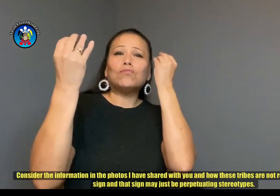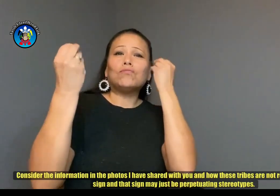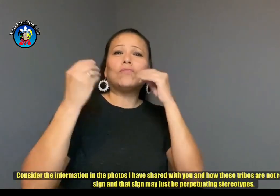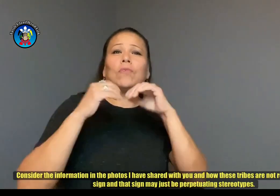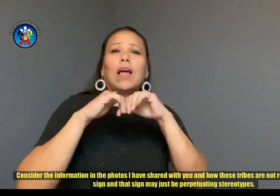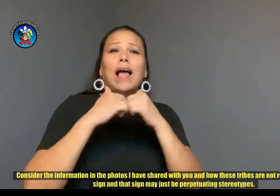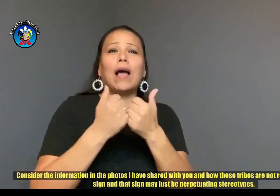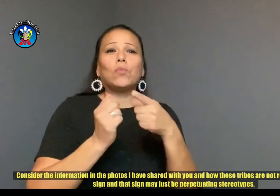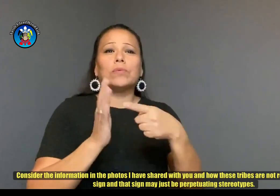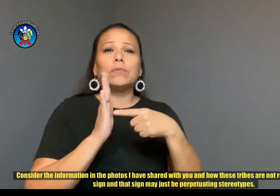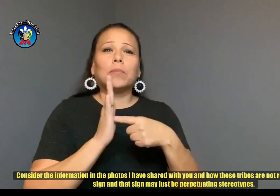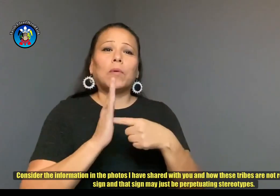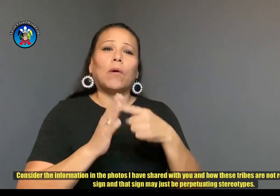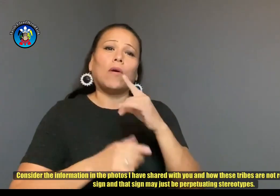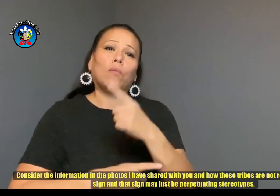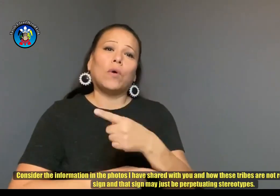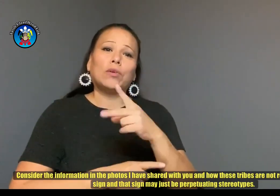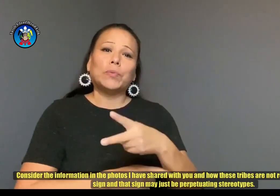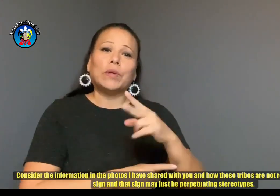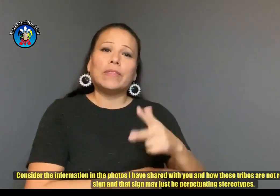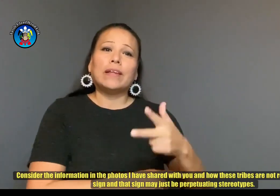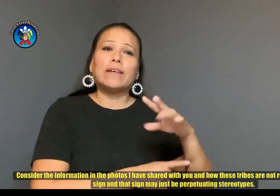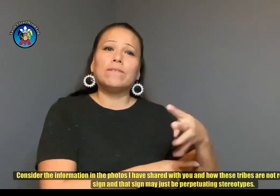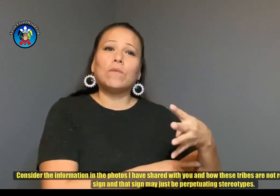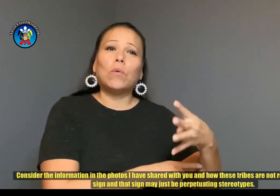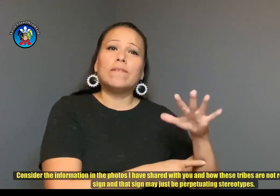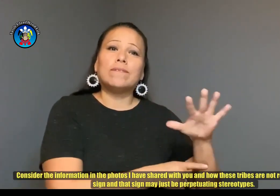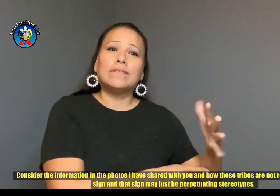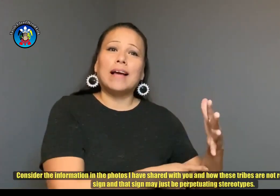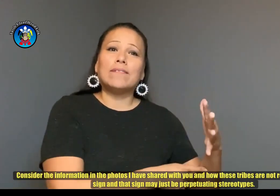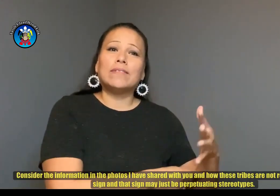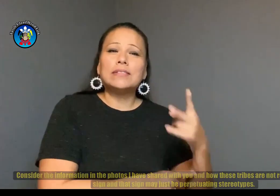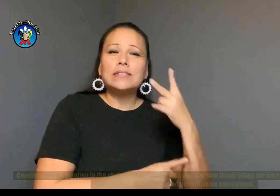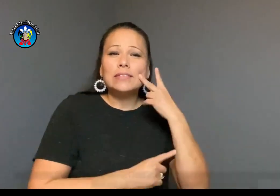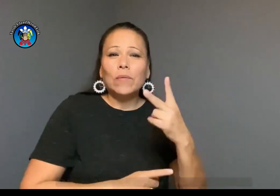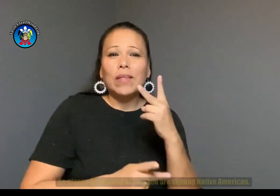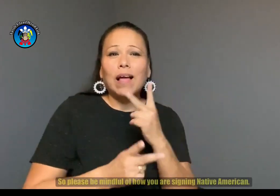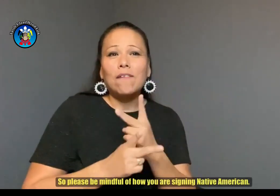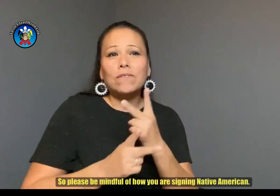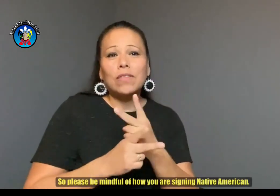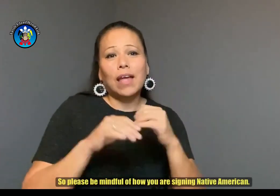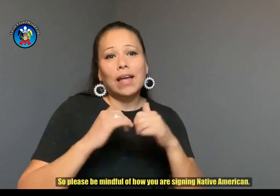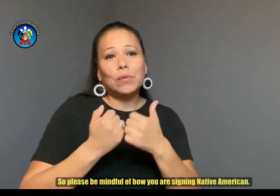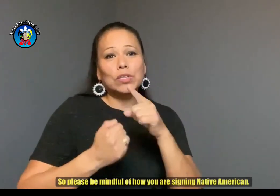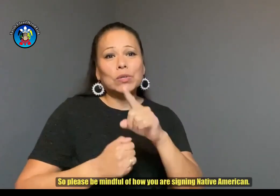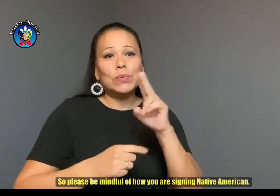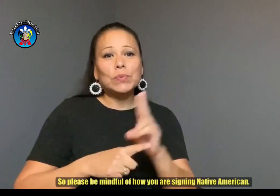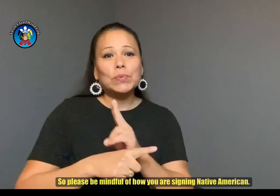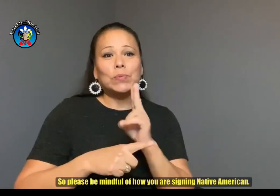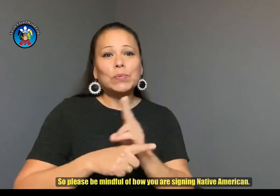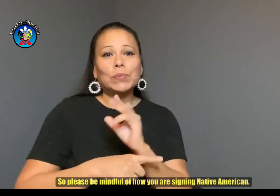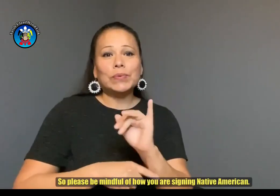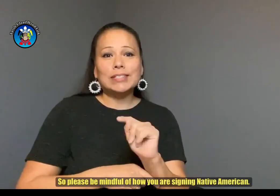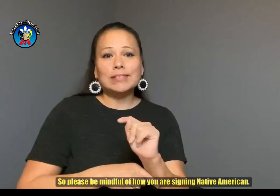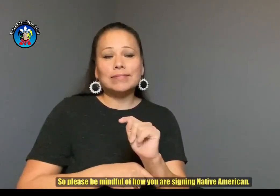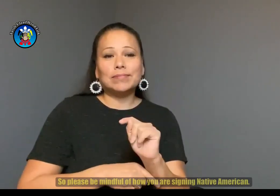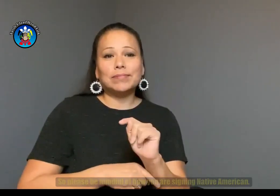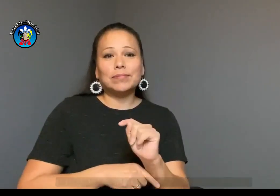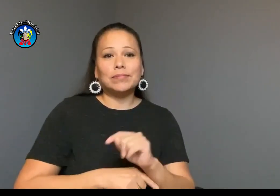markings across the cheeks. Consider the information in the photos that I've shared with you and how these tribes are not represented in that sign. The sign you